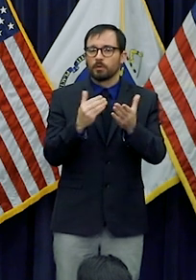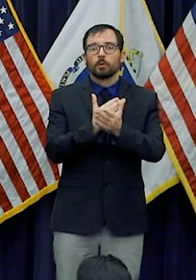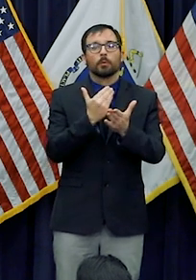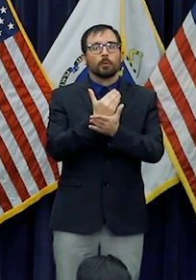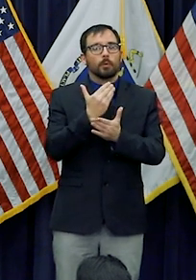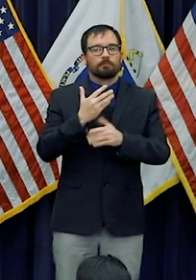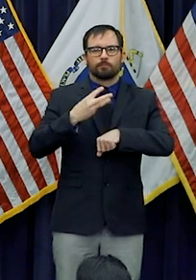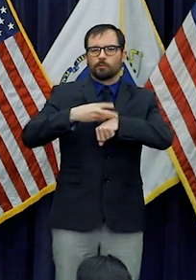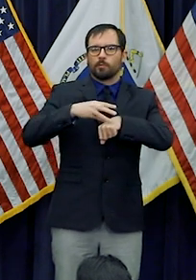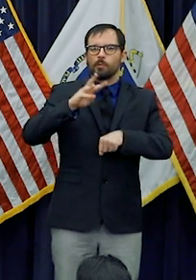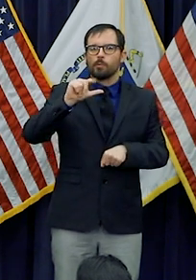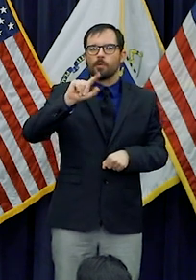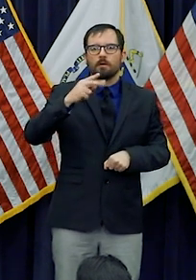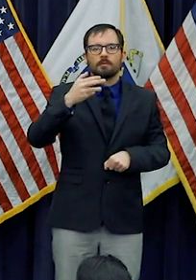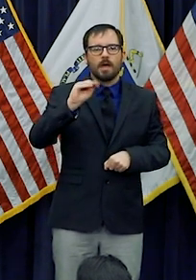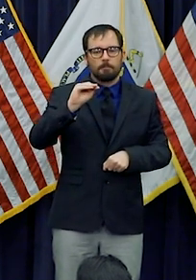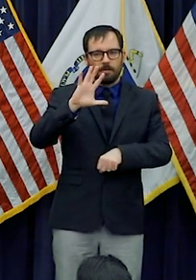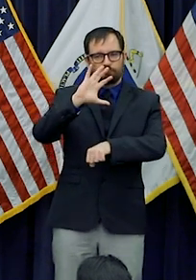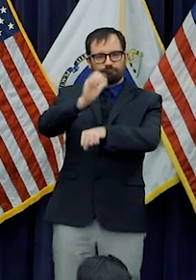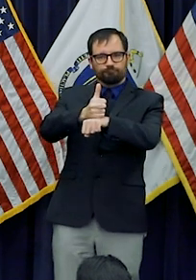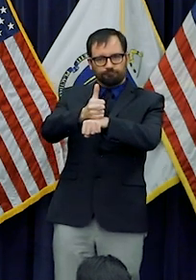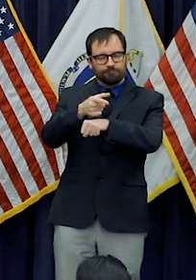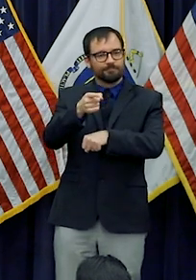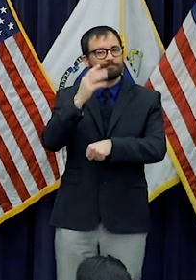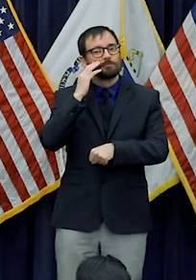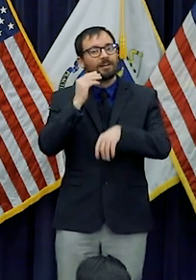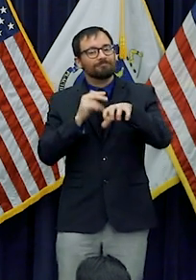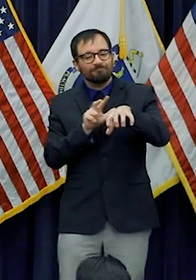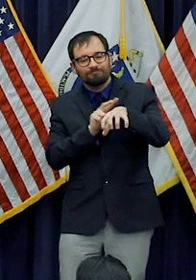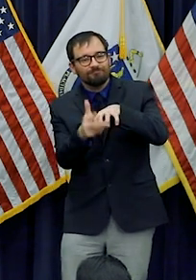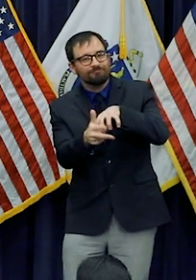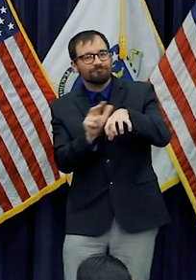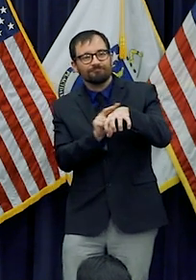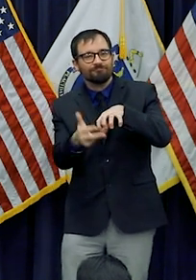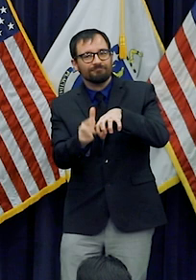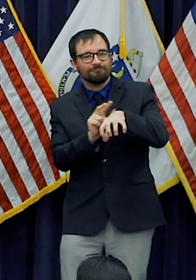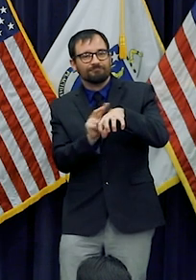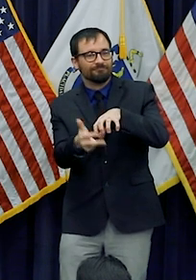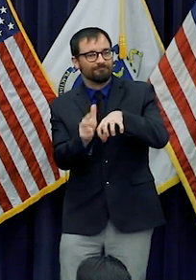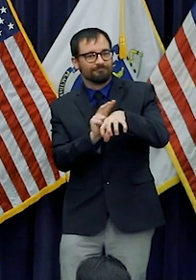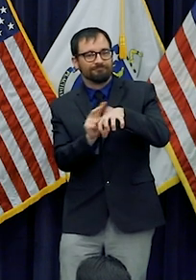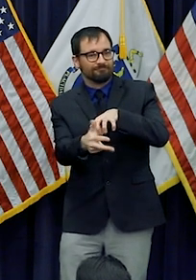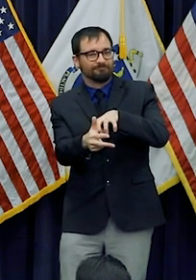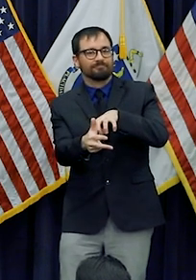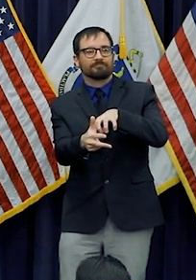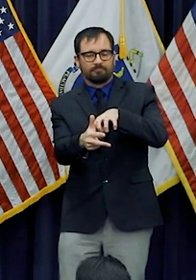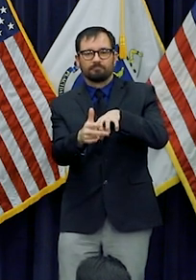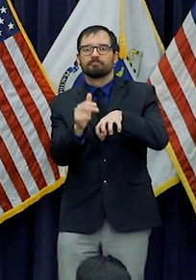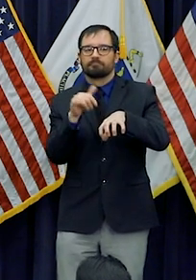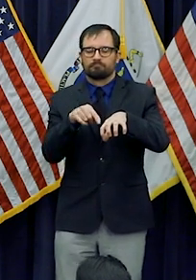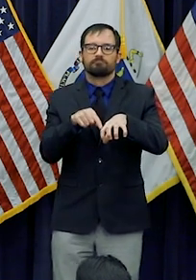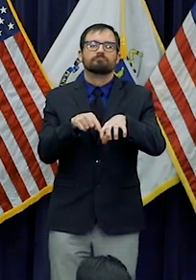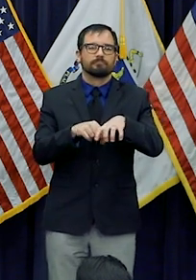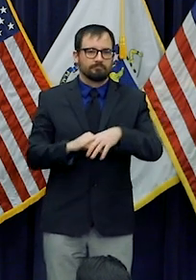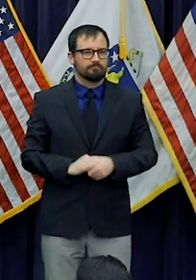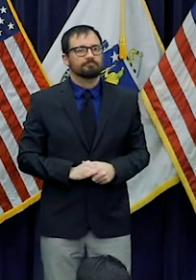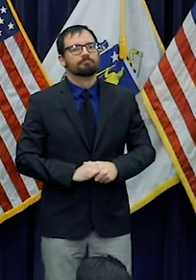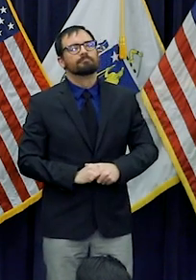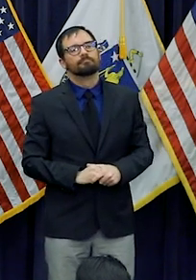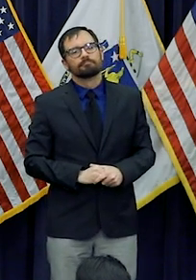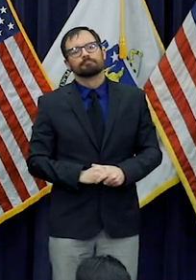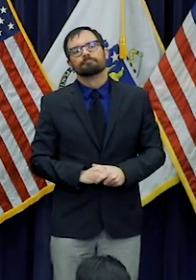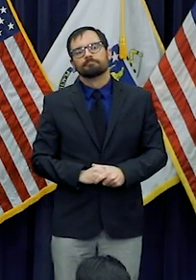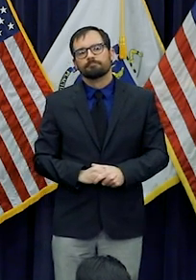patients waiting to be tested. I want to commend the owner, Dave Adams, a former Marine and local business leader, and the city of Waltham for